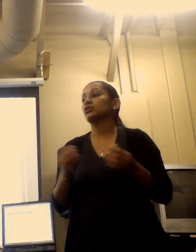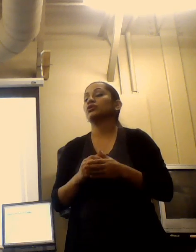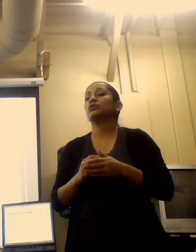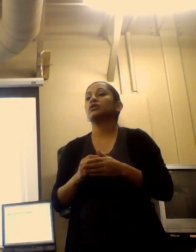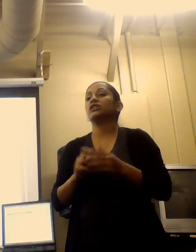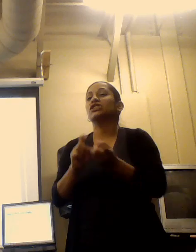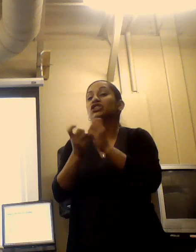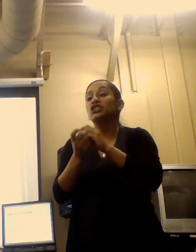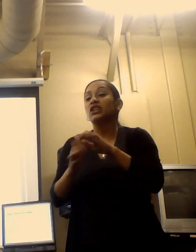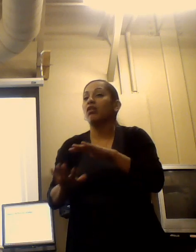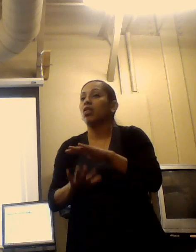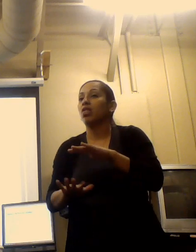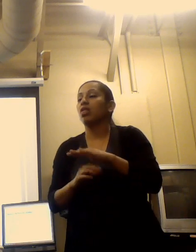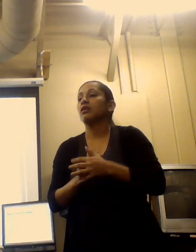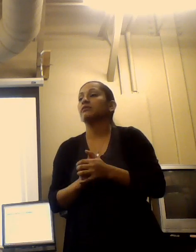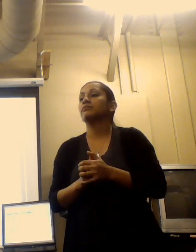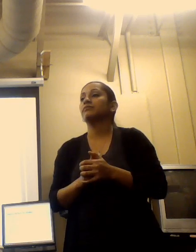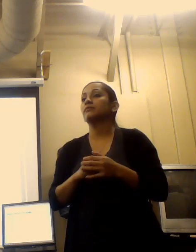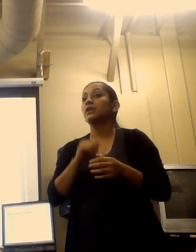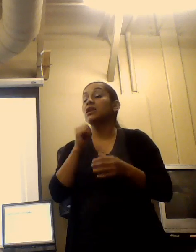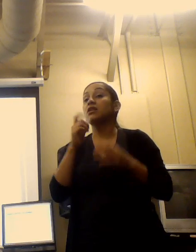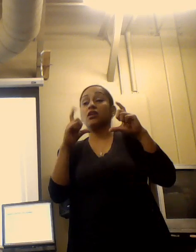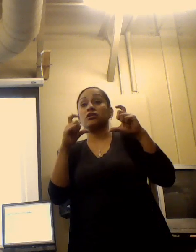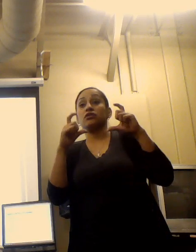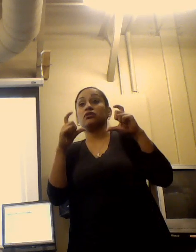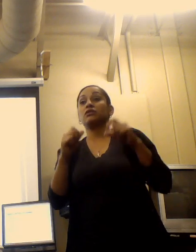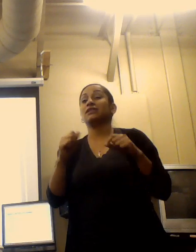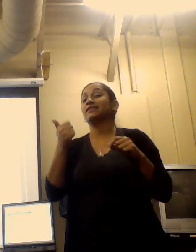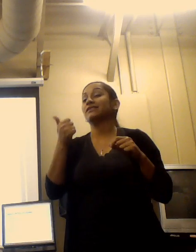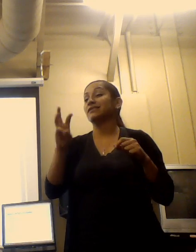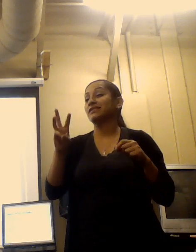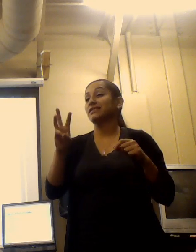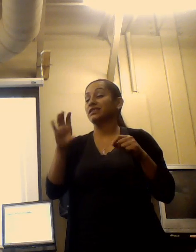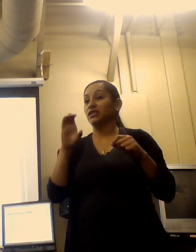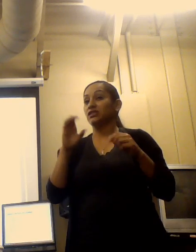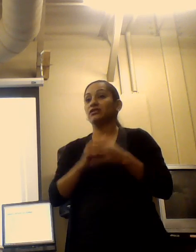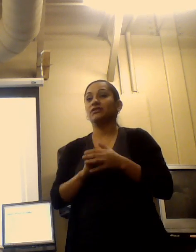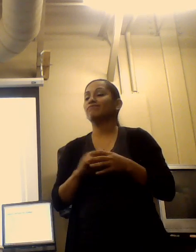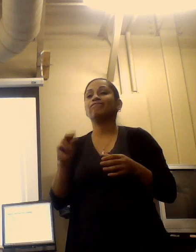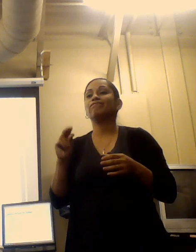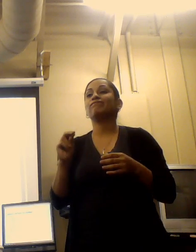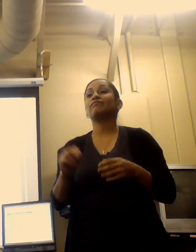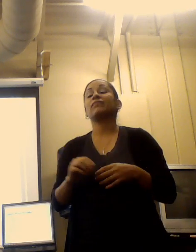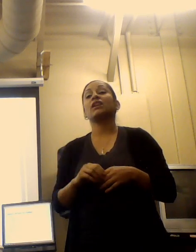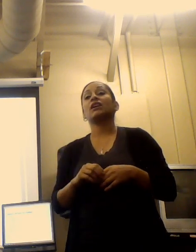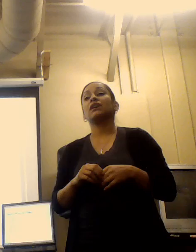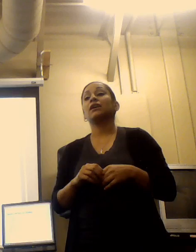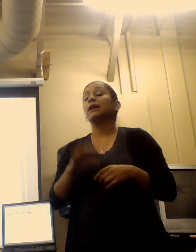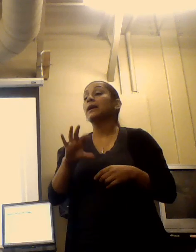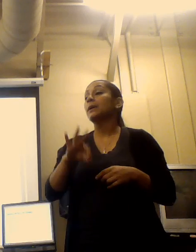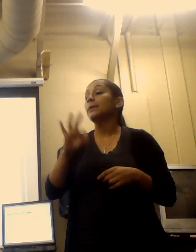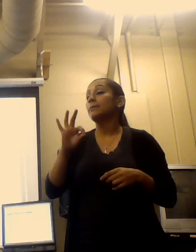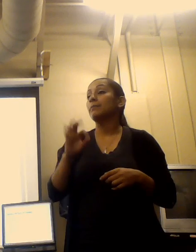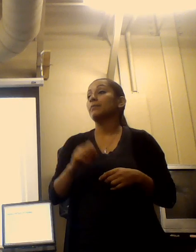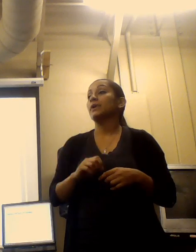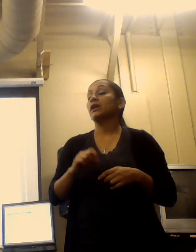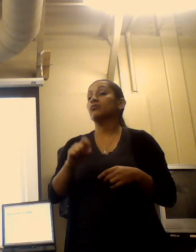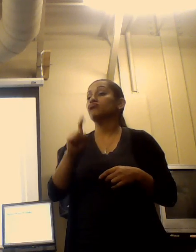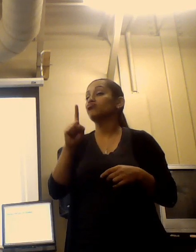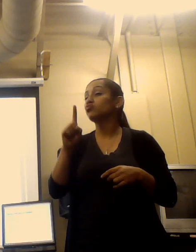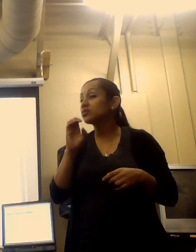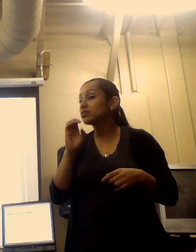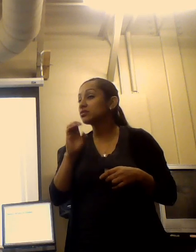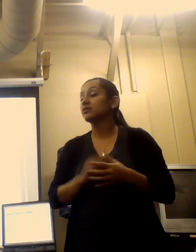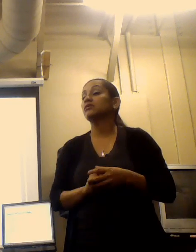shoot at 1600, you know, shoot at 100. When you're inside and you need more light, you know, go ahead